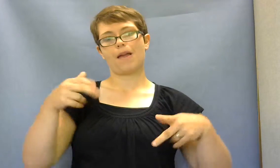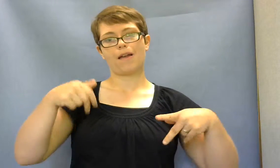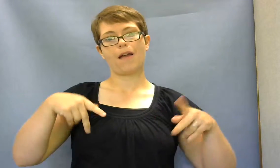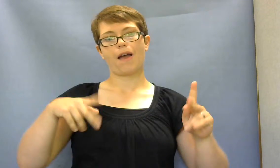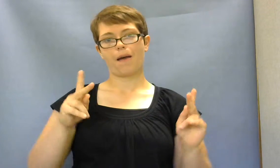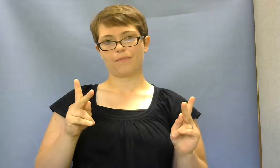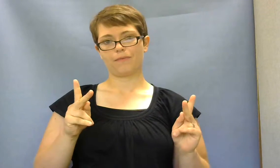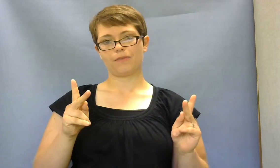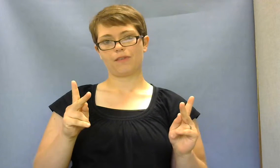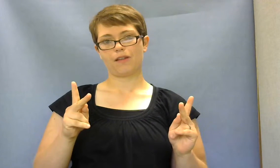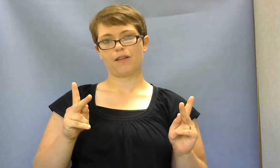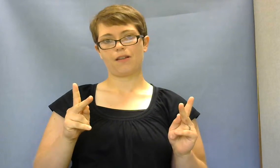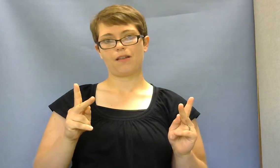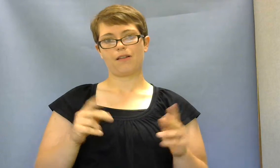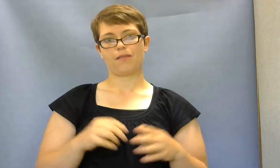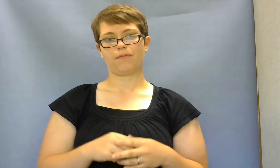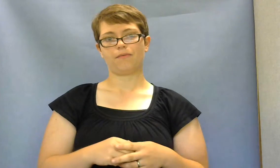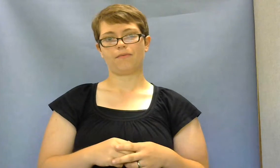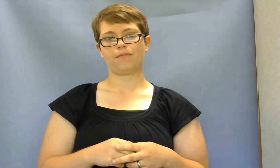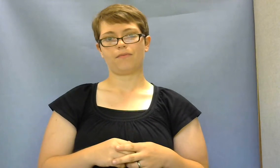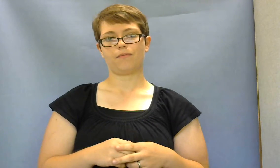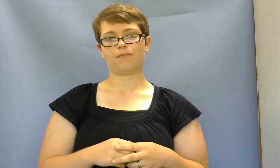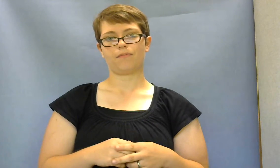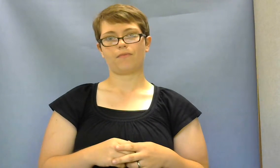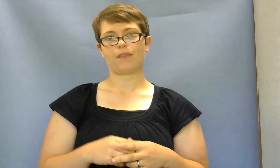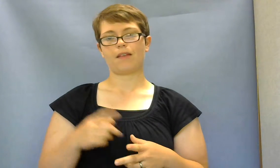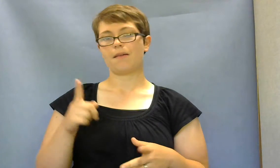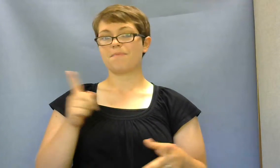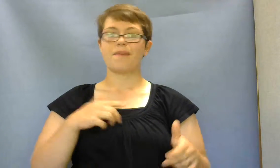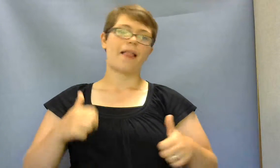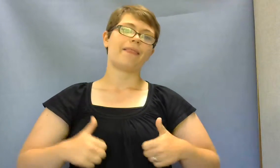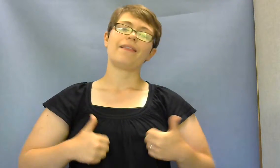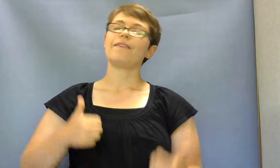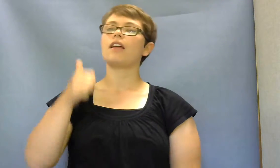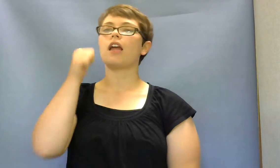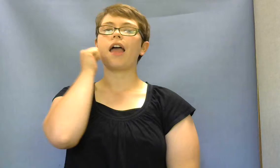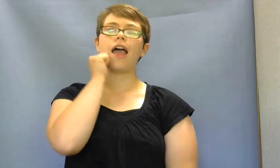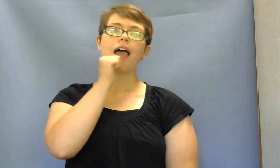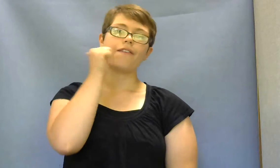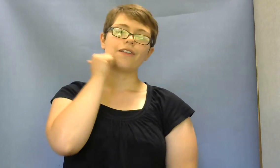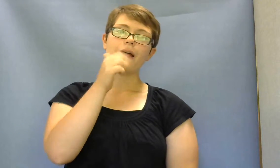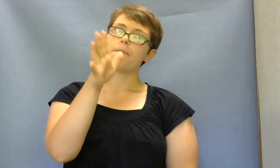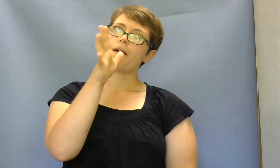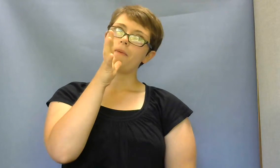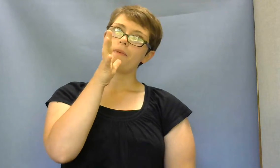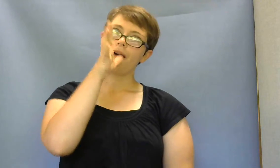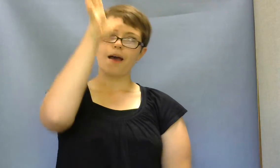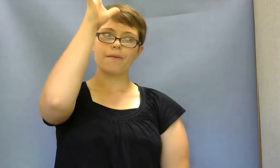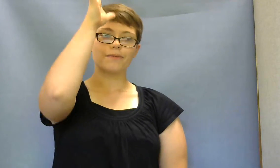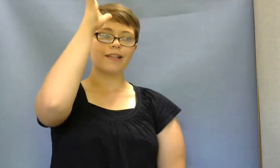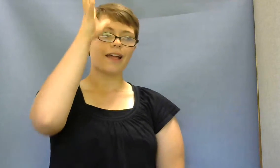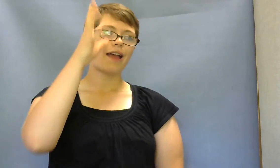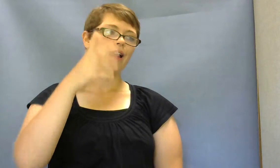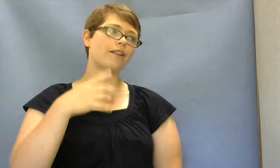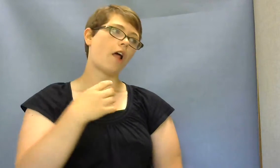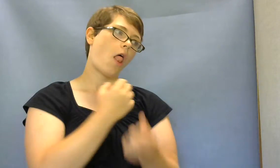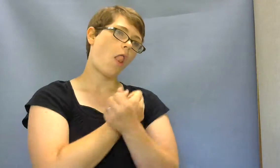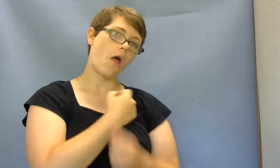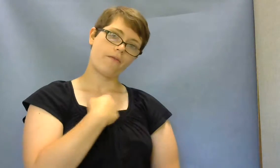surviving from day to day with my parents who loved me, who encouraged me, who told me that I was beautiful the way that I was, and